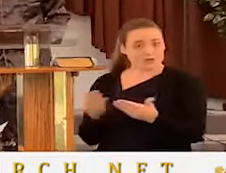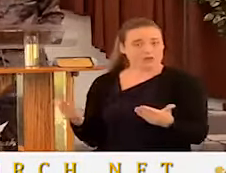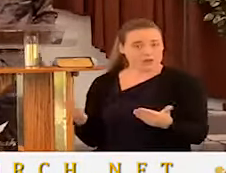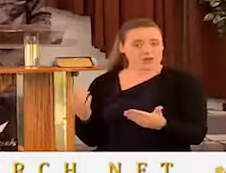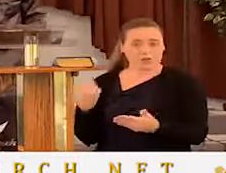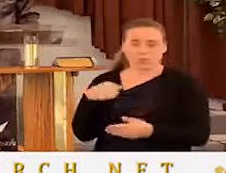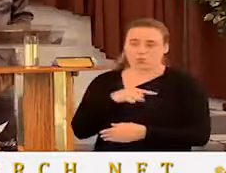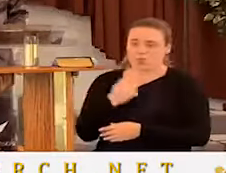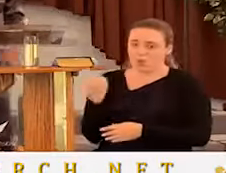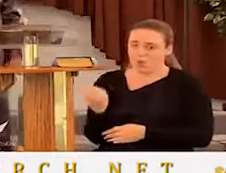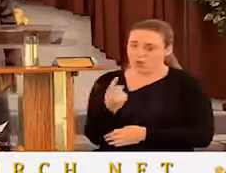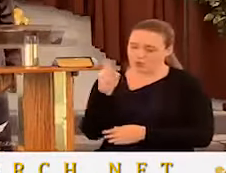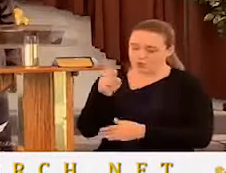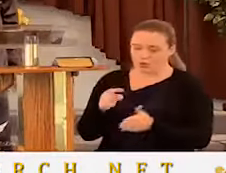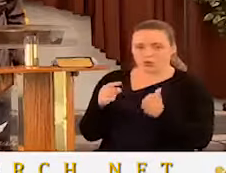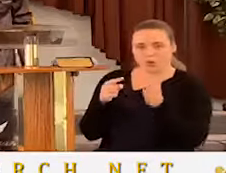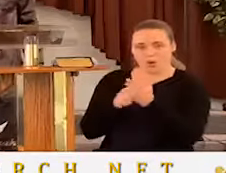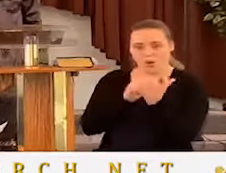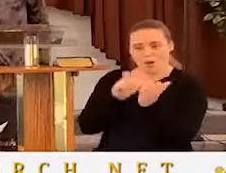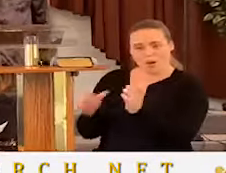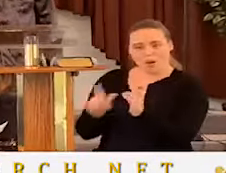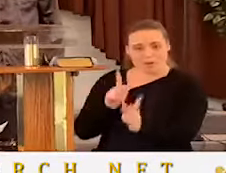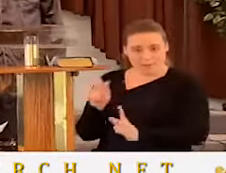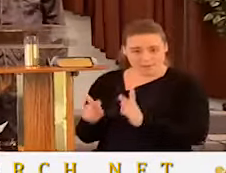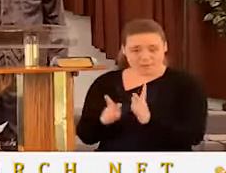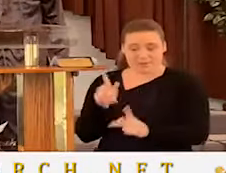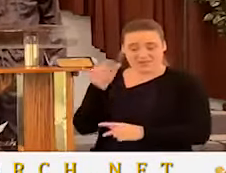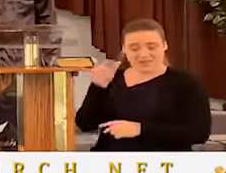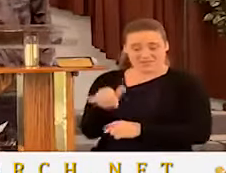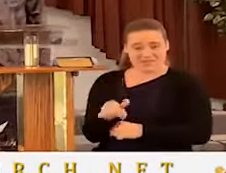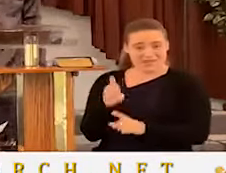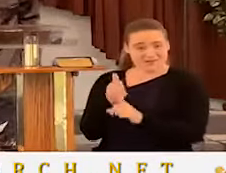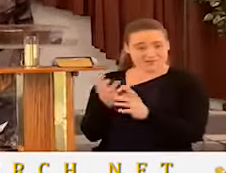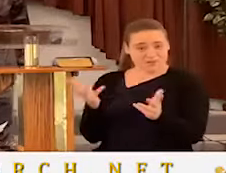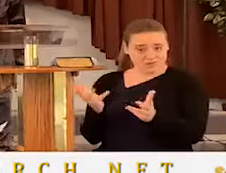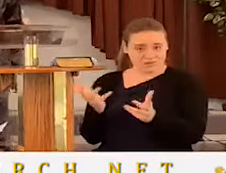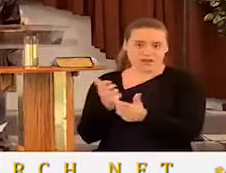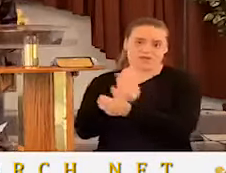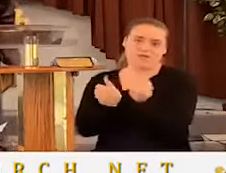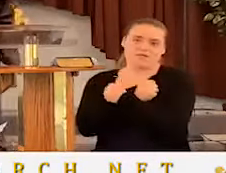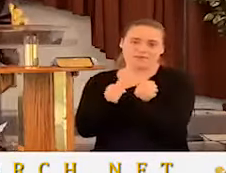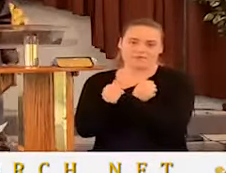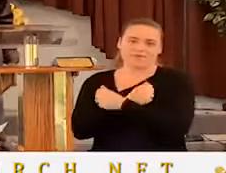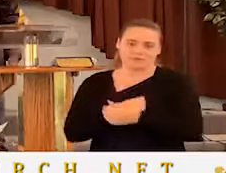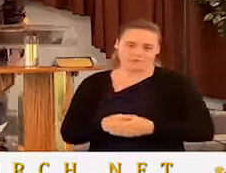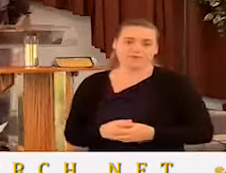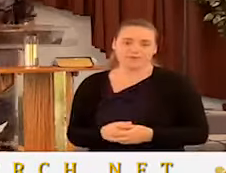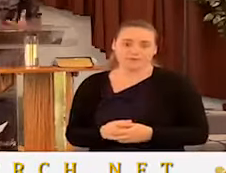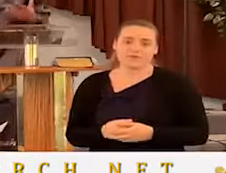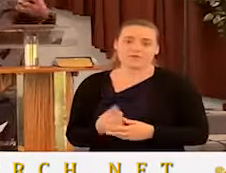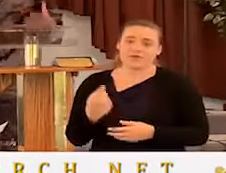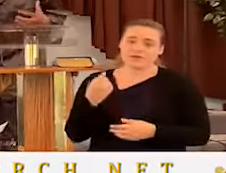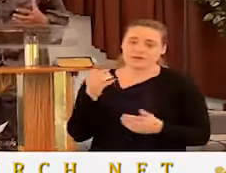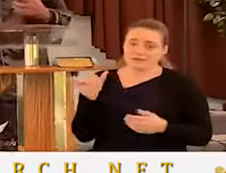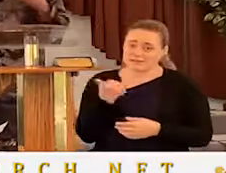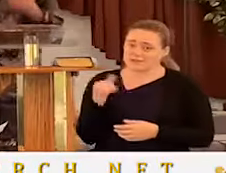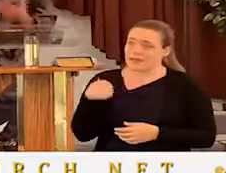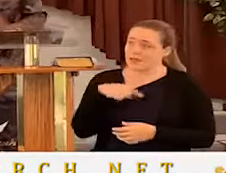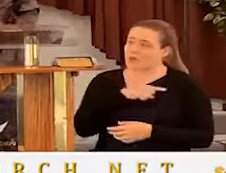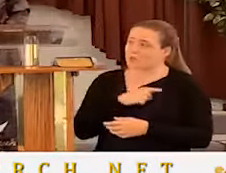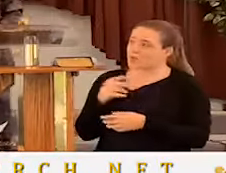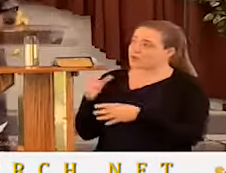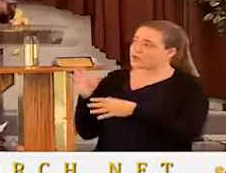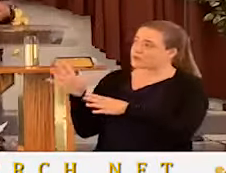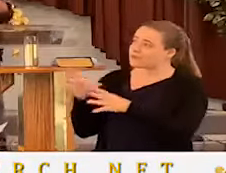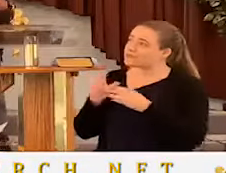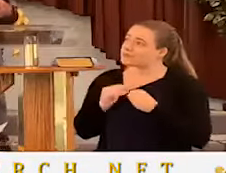are obligated to owe every man, and that is to love. As we have received from God as